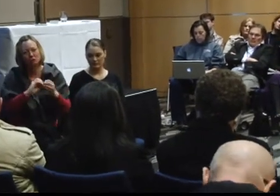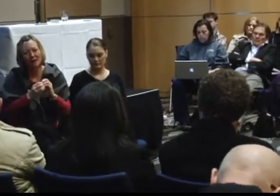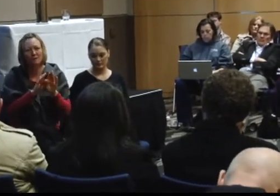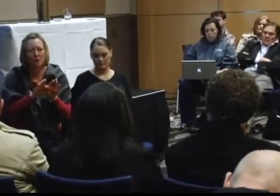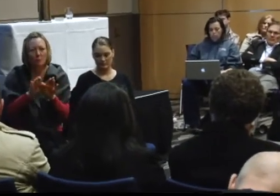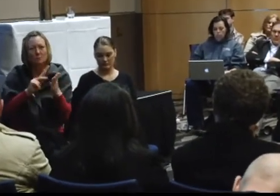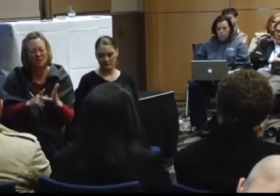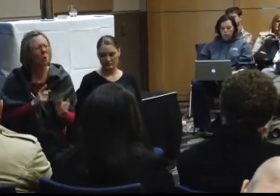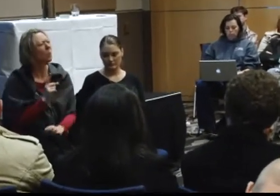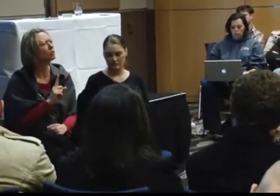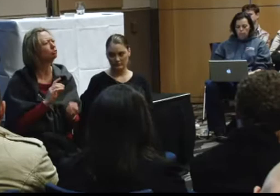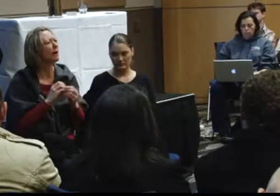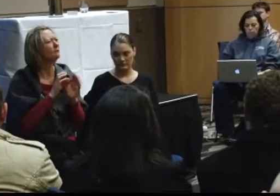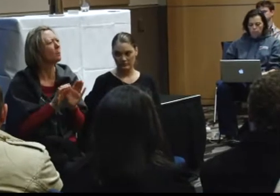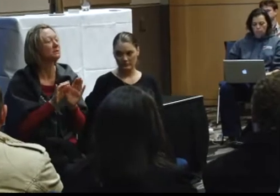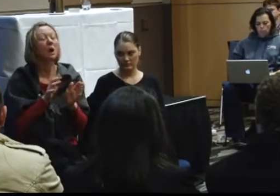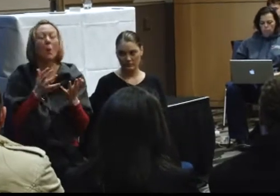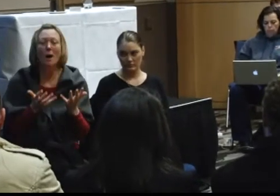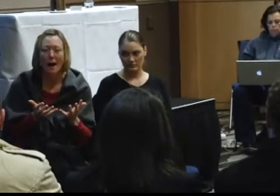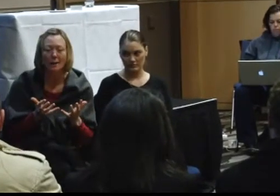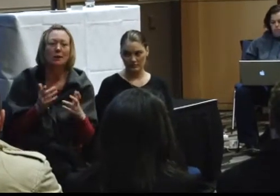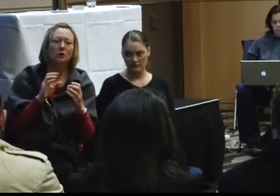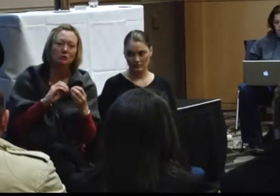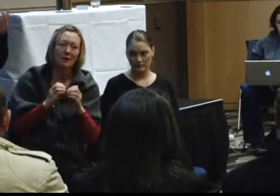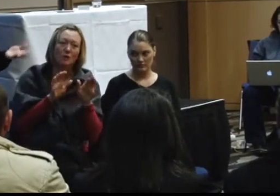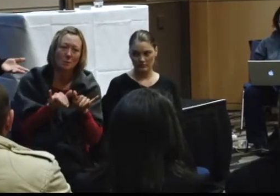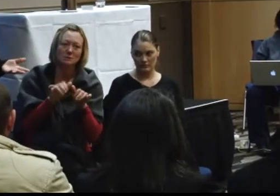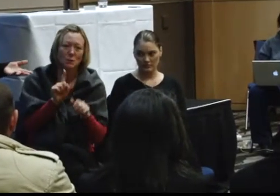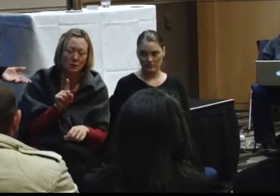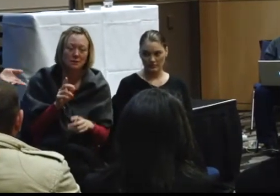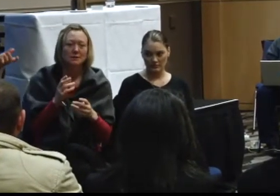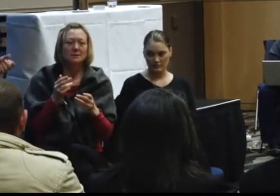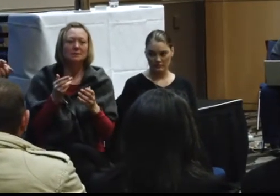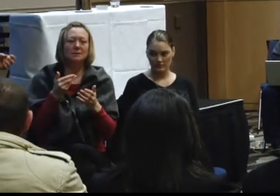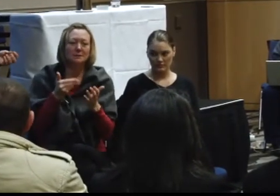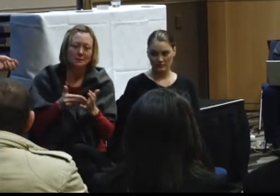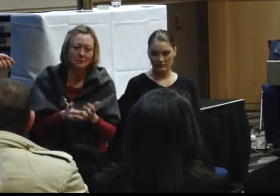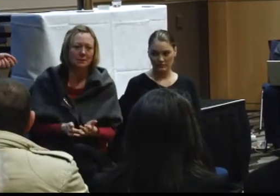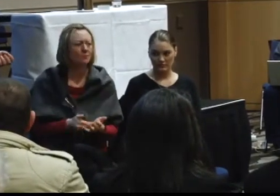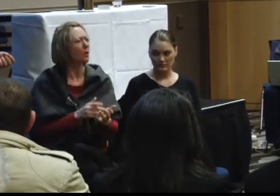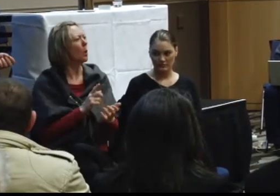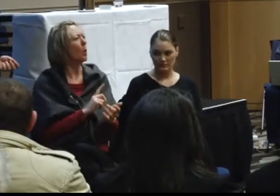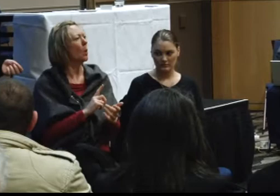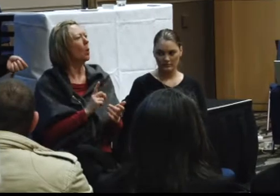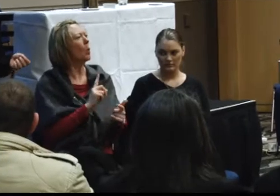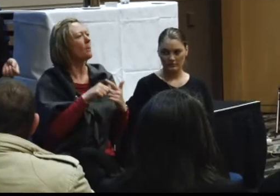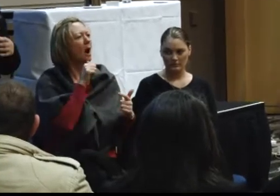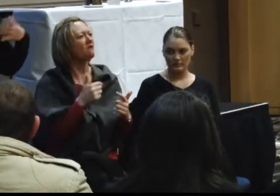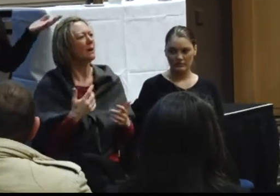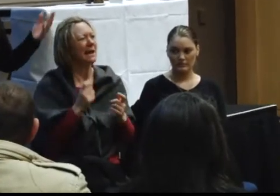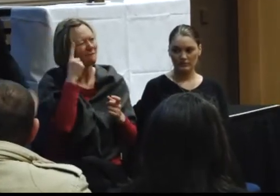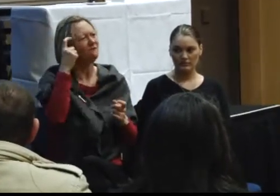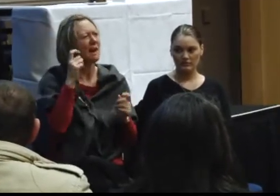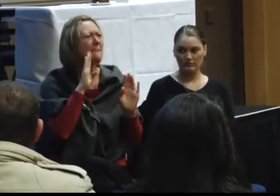Commons? Well, Creative Commons is, and then there's worries about what if we invent this really amazing thing and could make money off it,